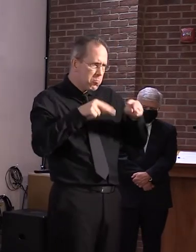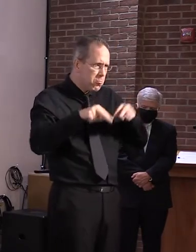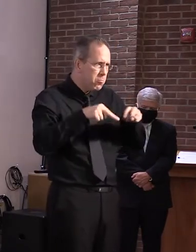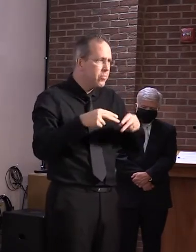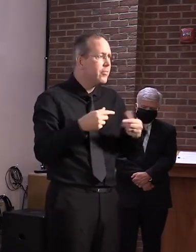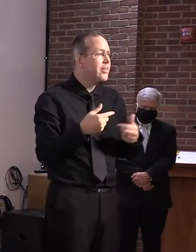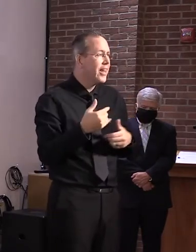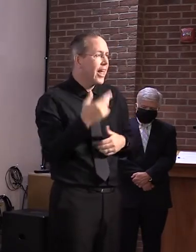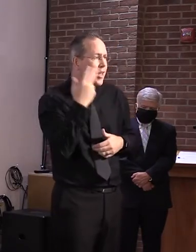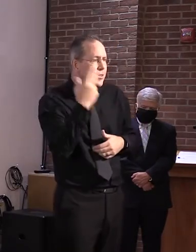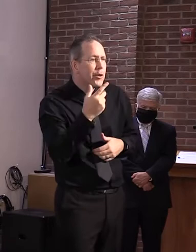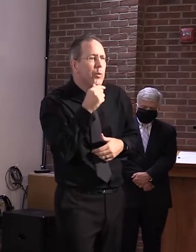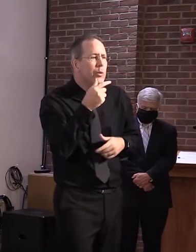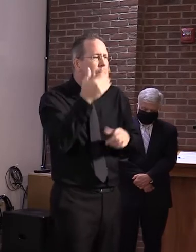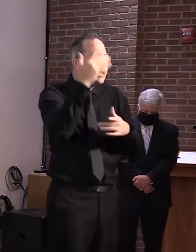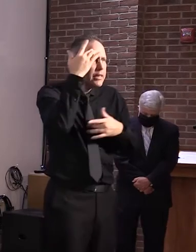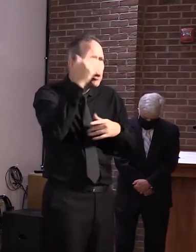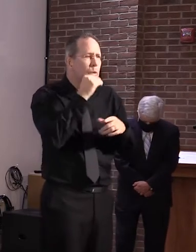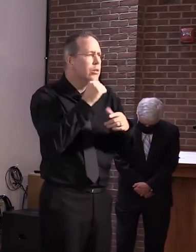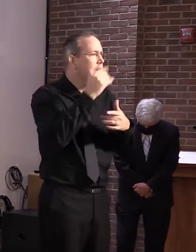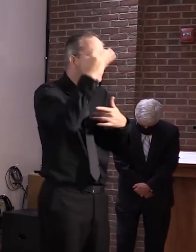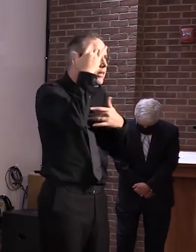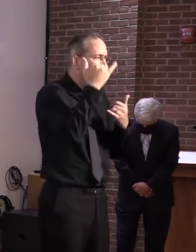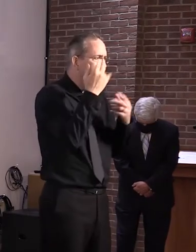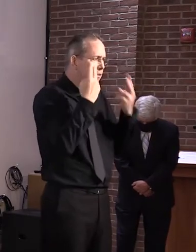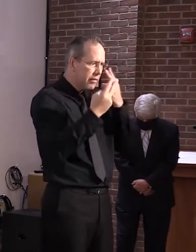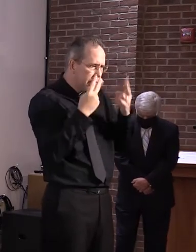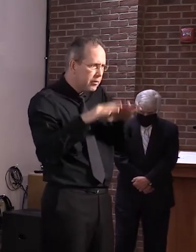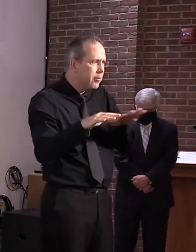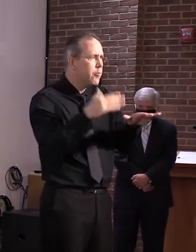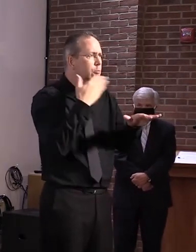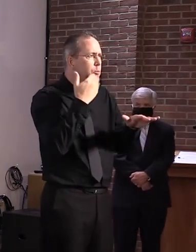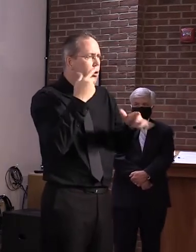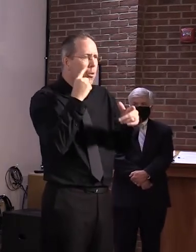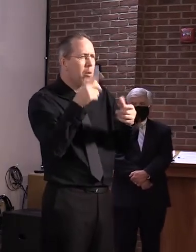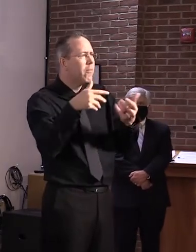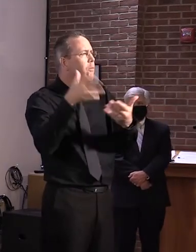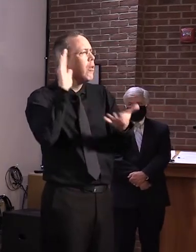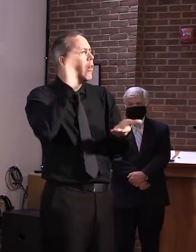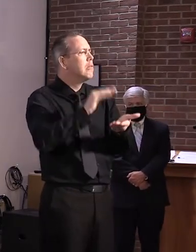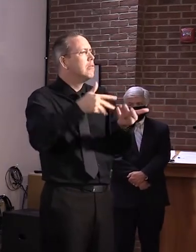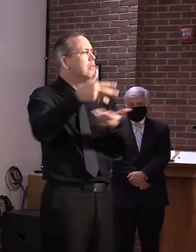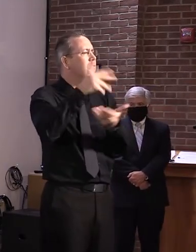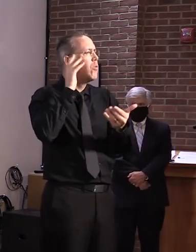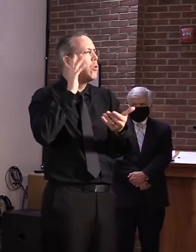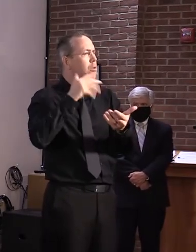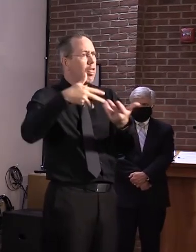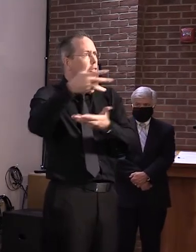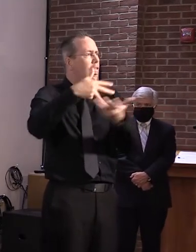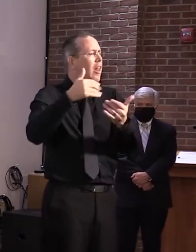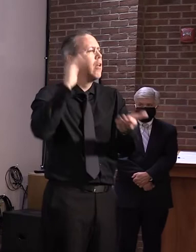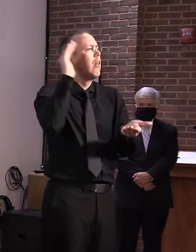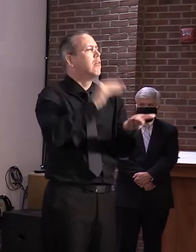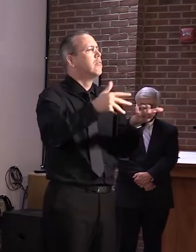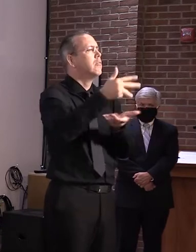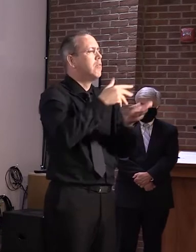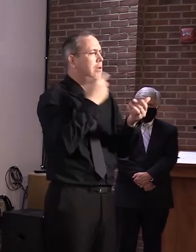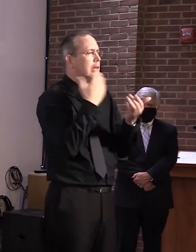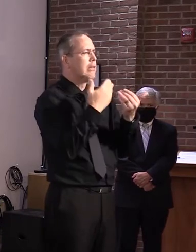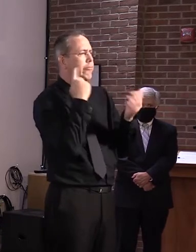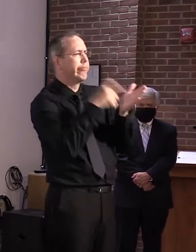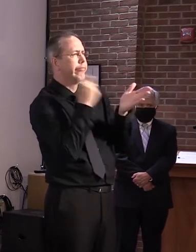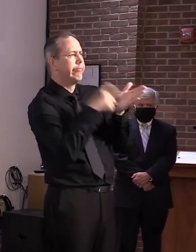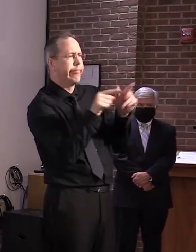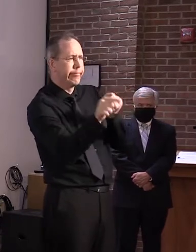of the reopening process of many states. So that has gone kind of hand in hand. And it's not just